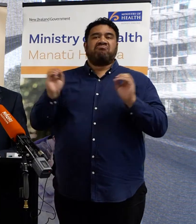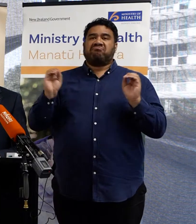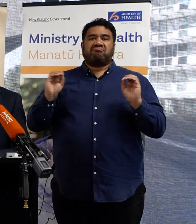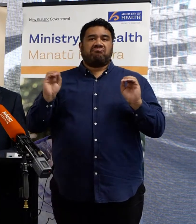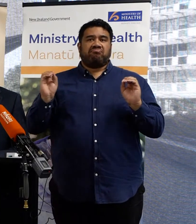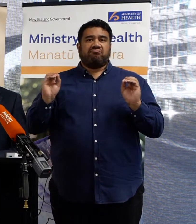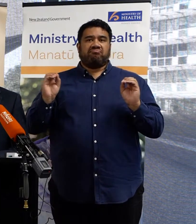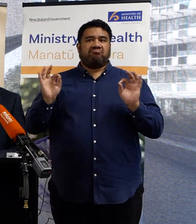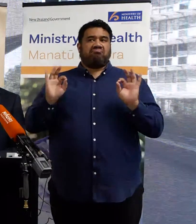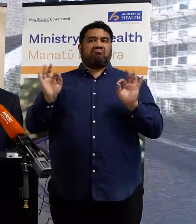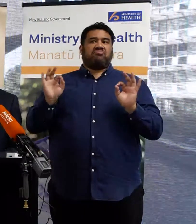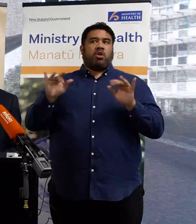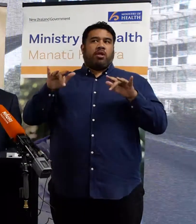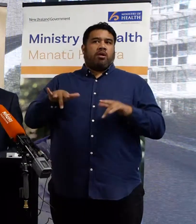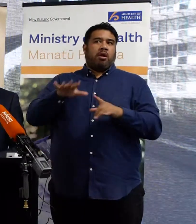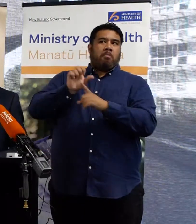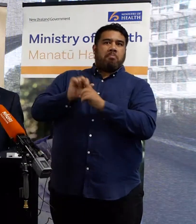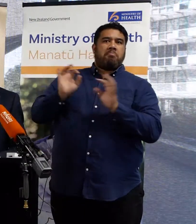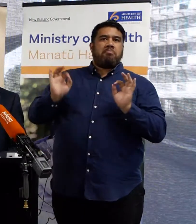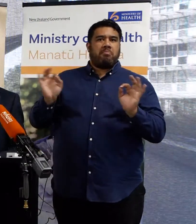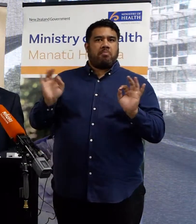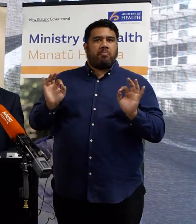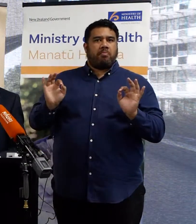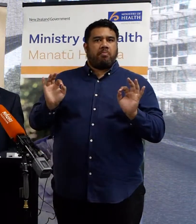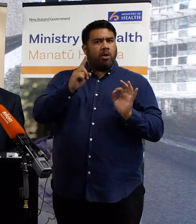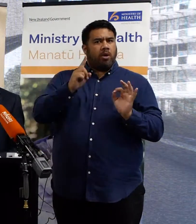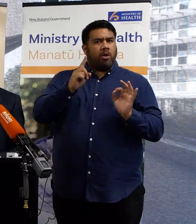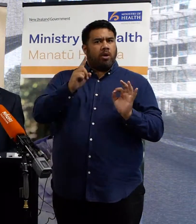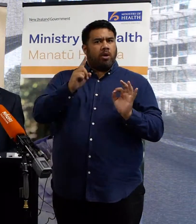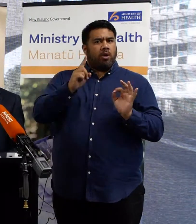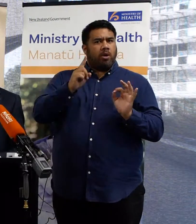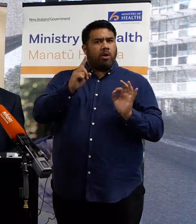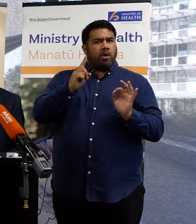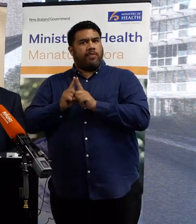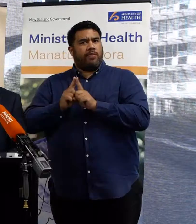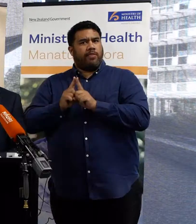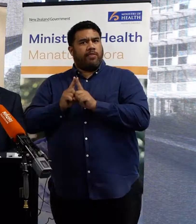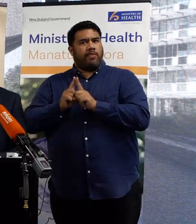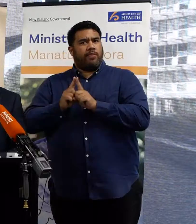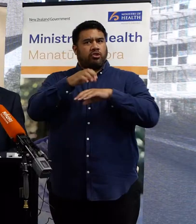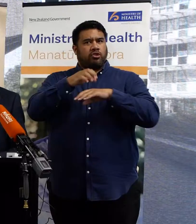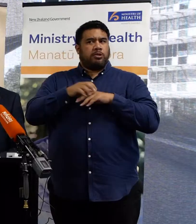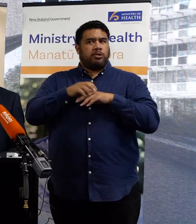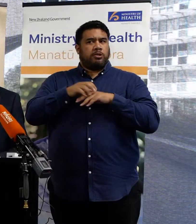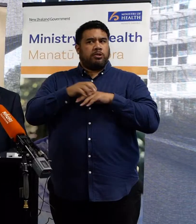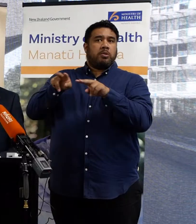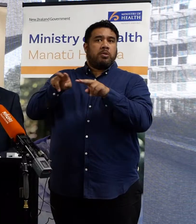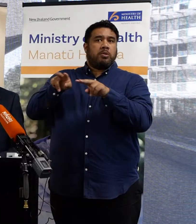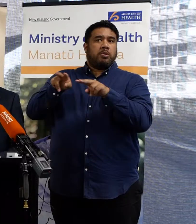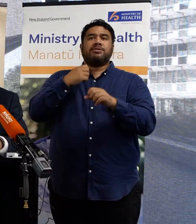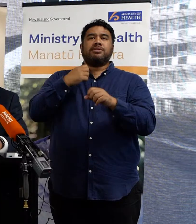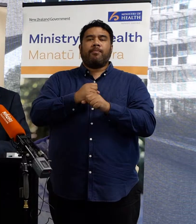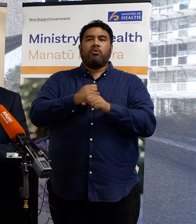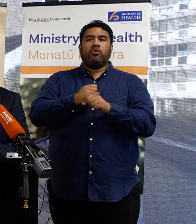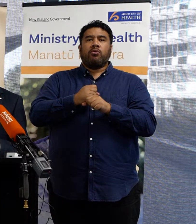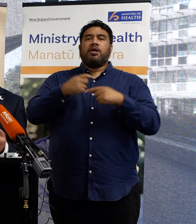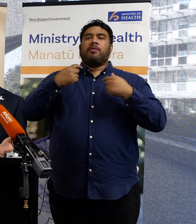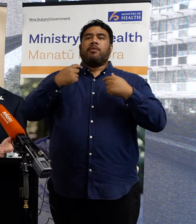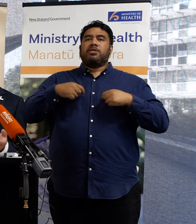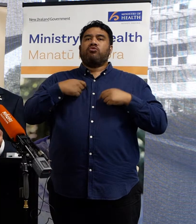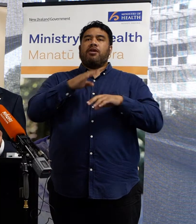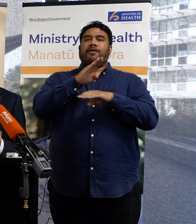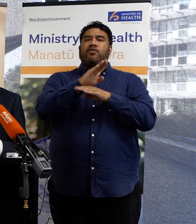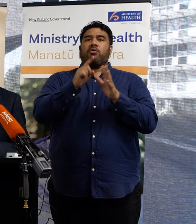Pacific as yet, and we're continuing to work alongside other agencies, particularly MFAT colleagues,